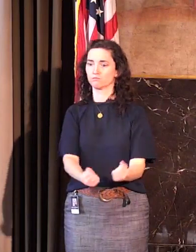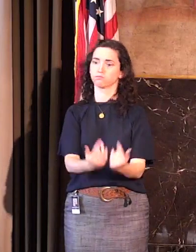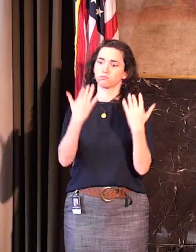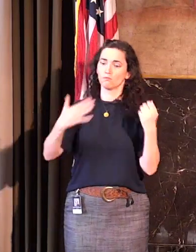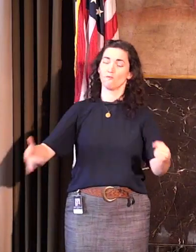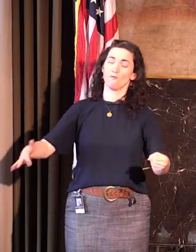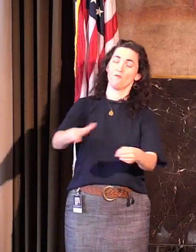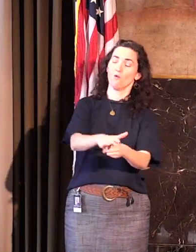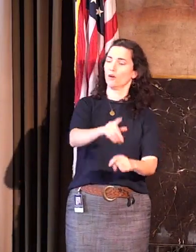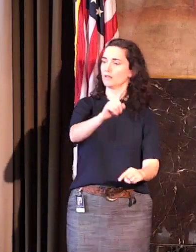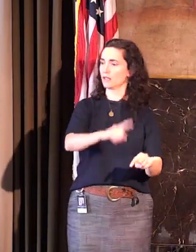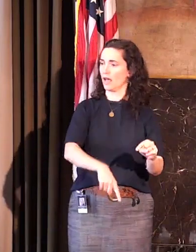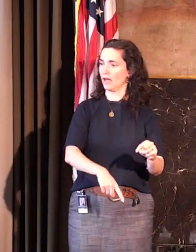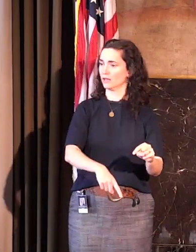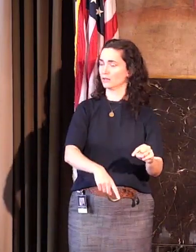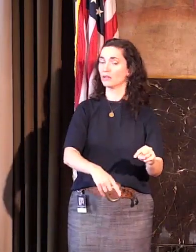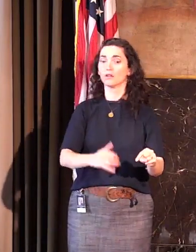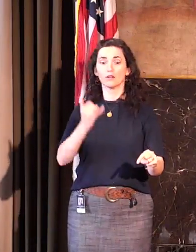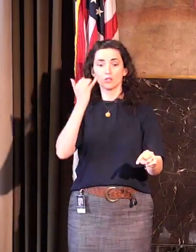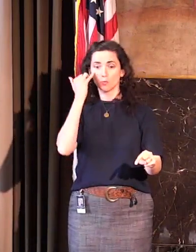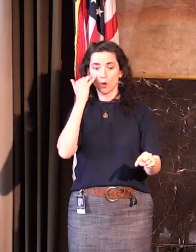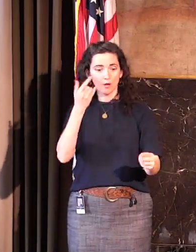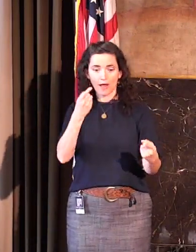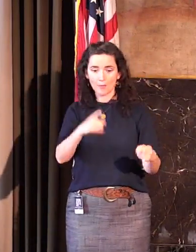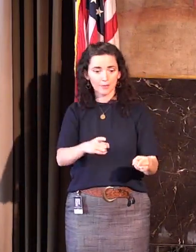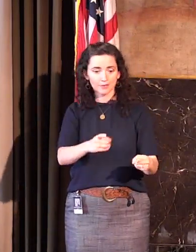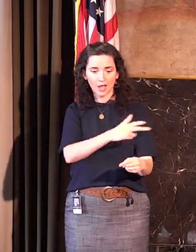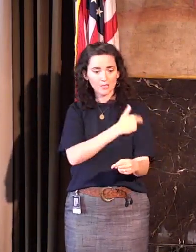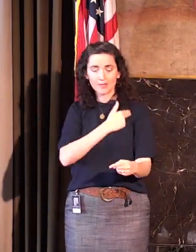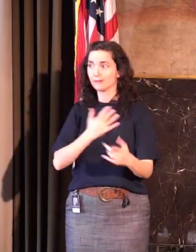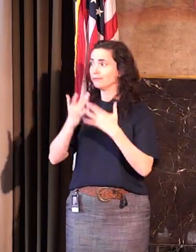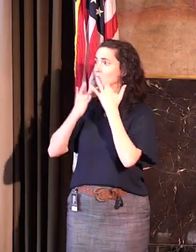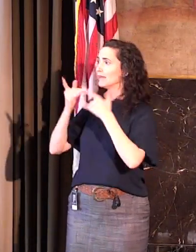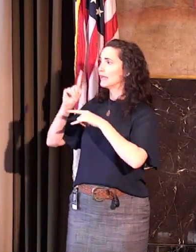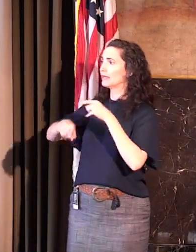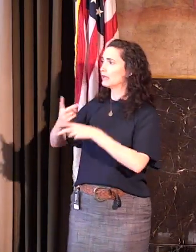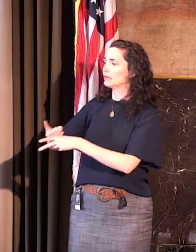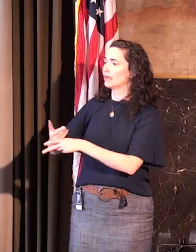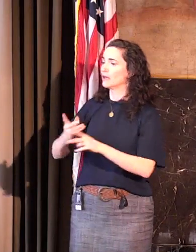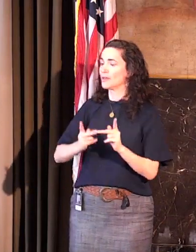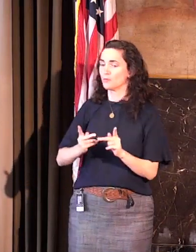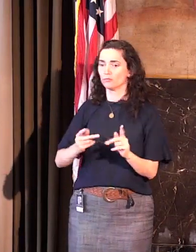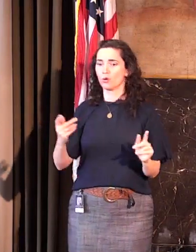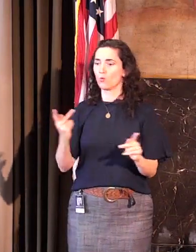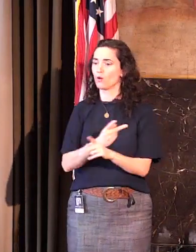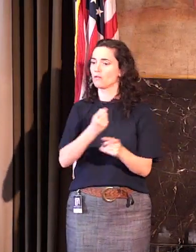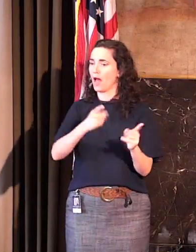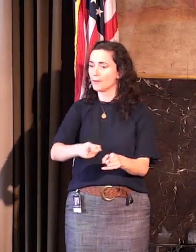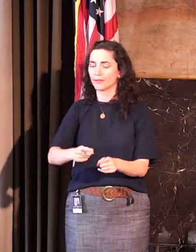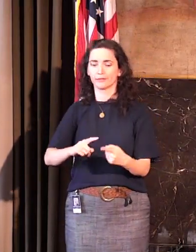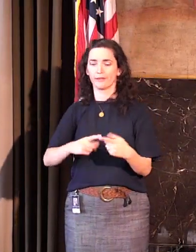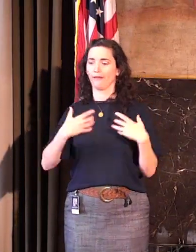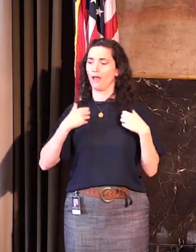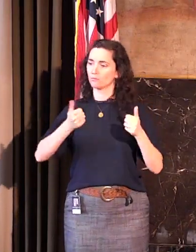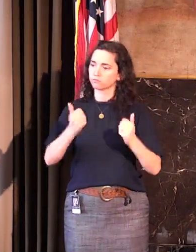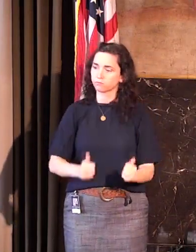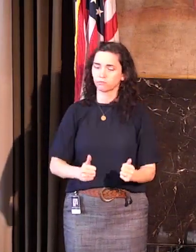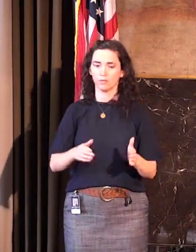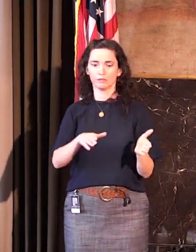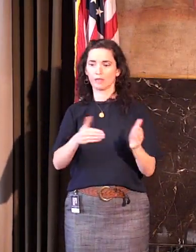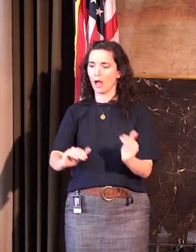Otherwise, people have worse health outcomes than is necessary, including death, that would have been unnecessary